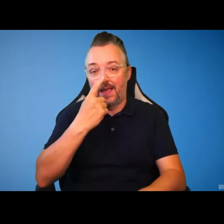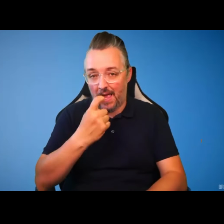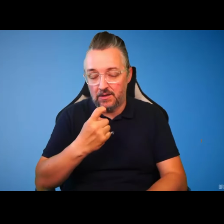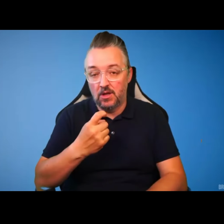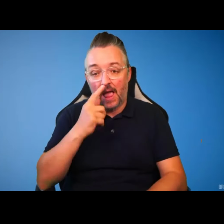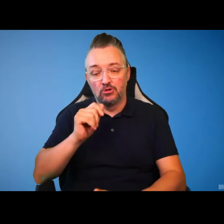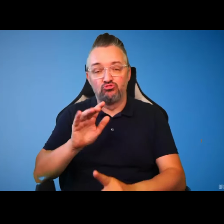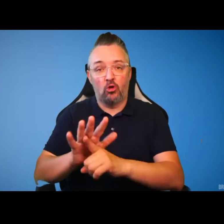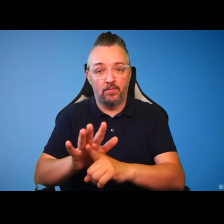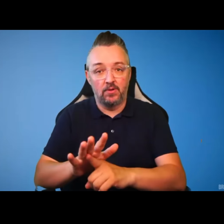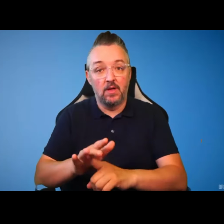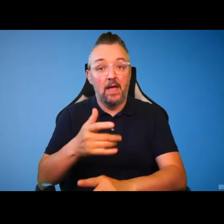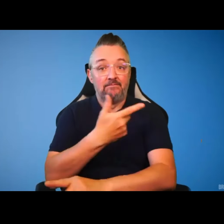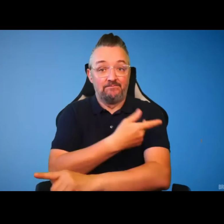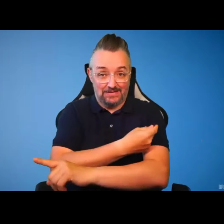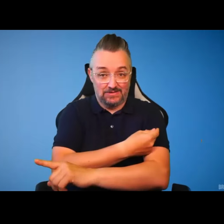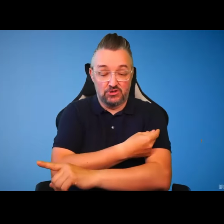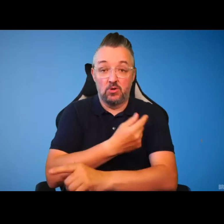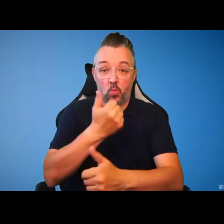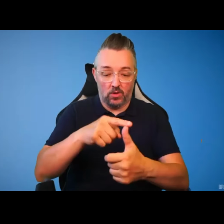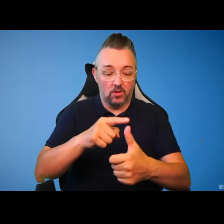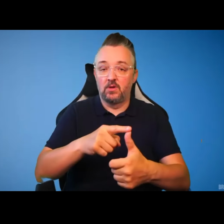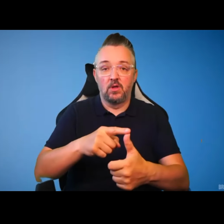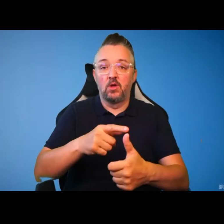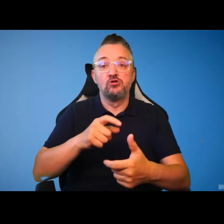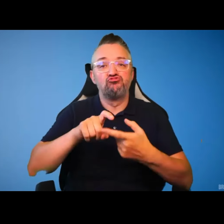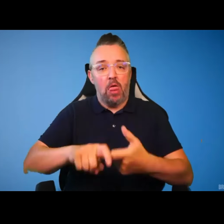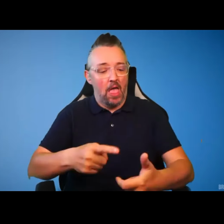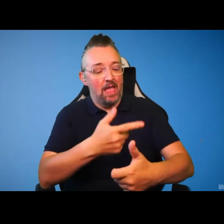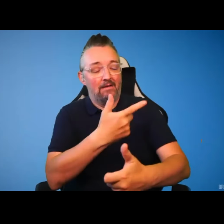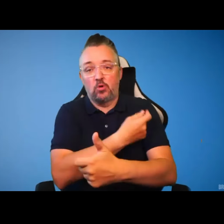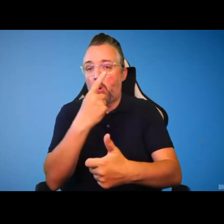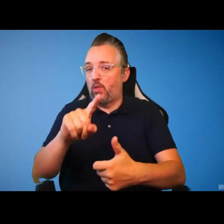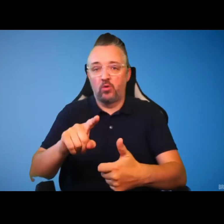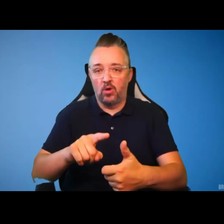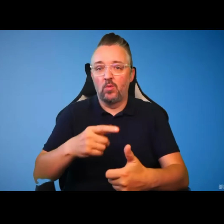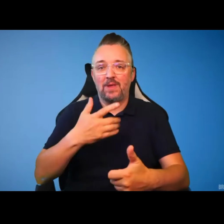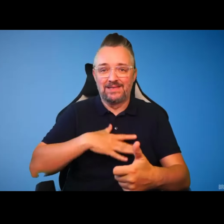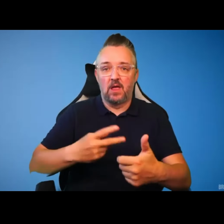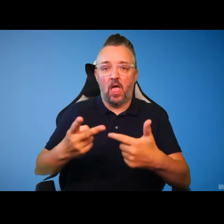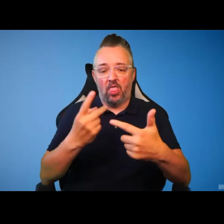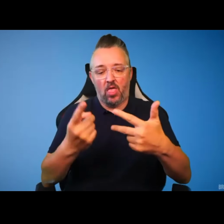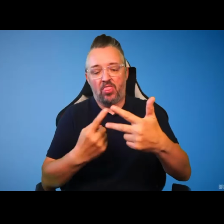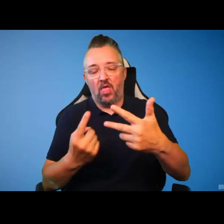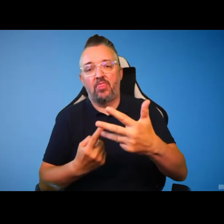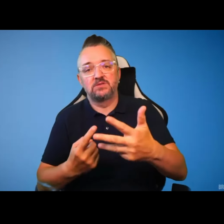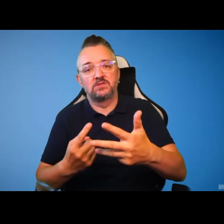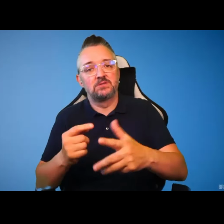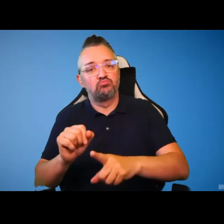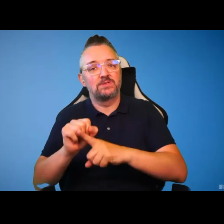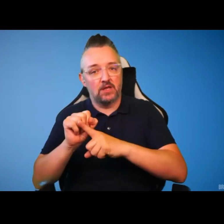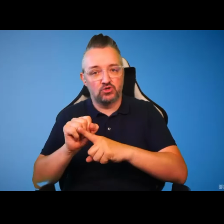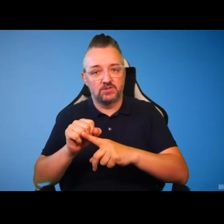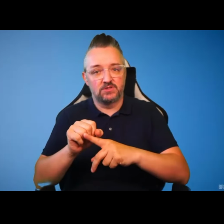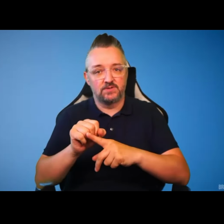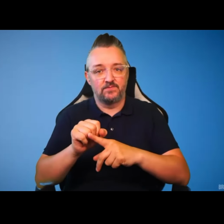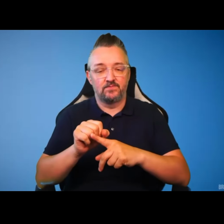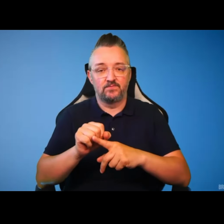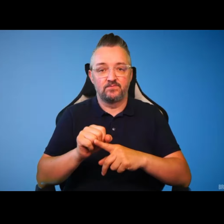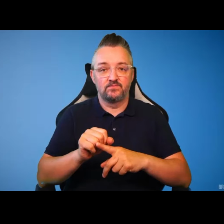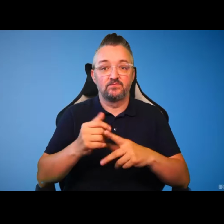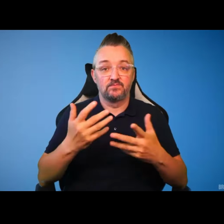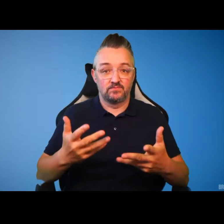our response, but it can't be the only thing that we rely on. We have to have these other health protection measures as well.